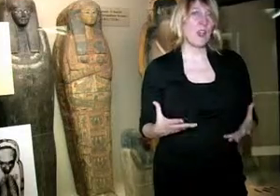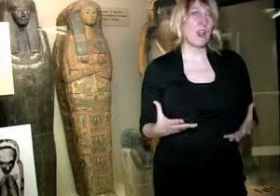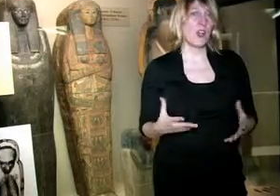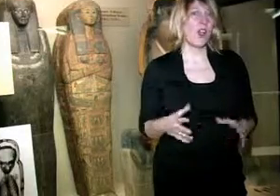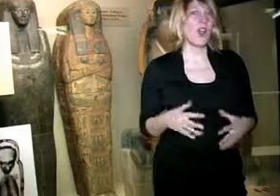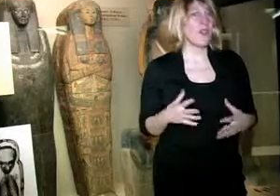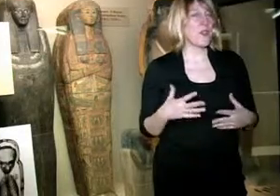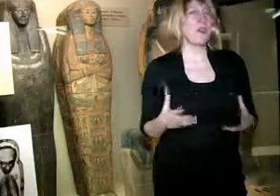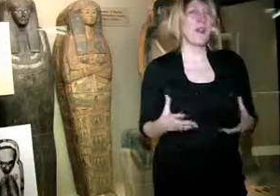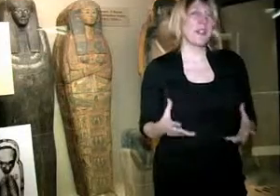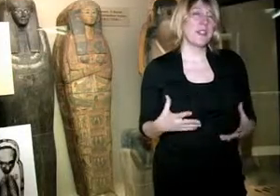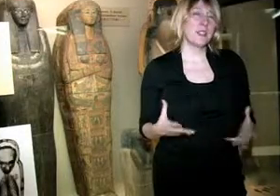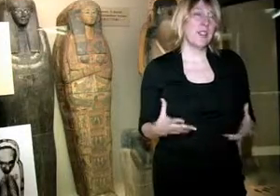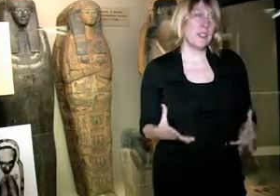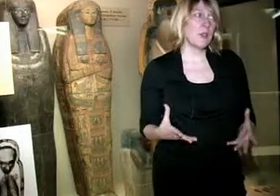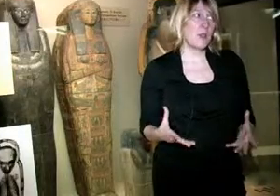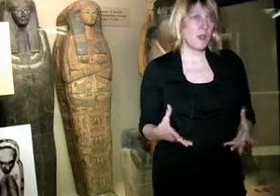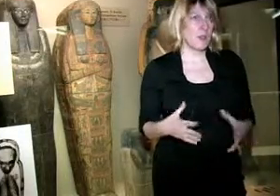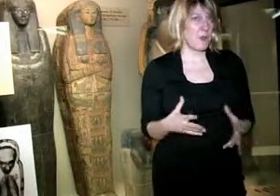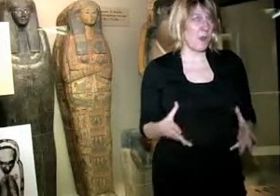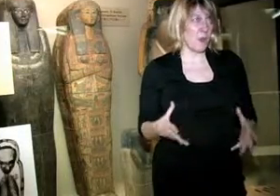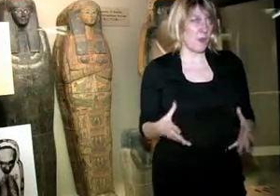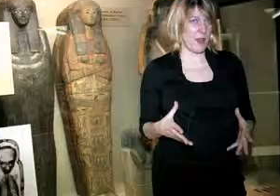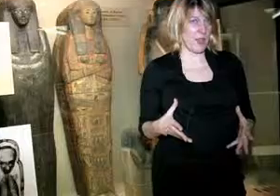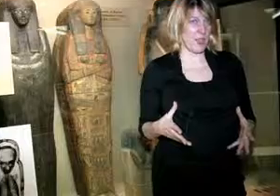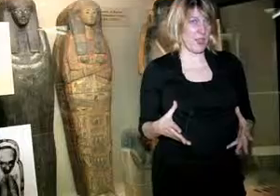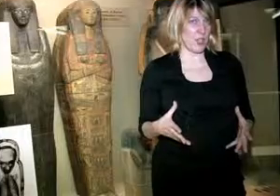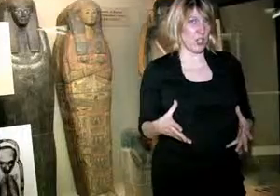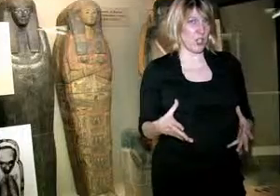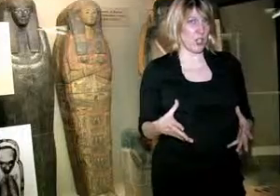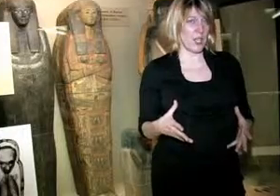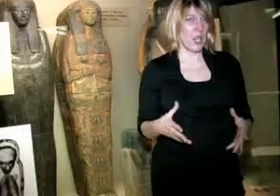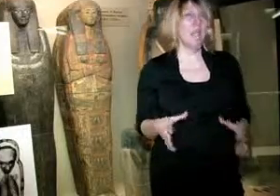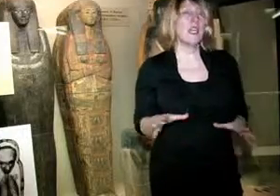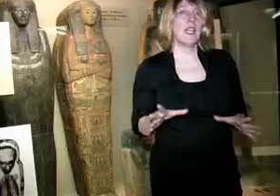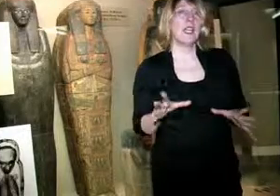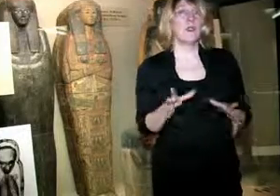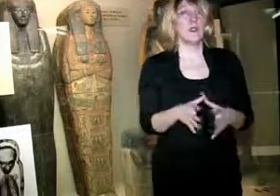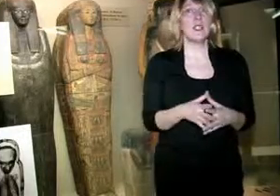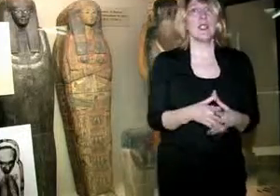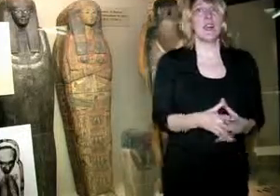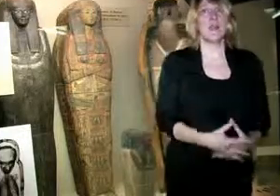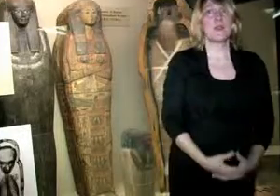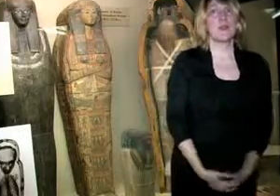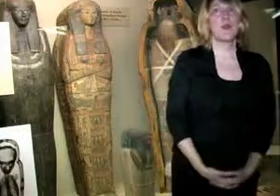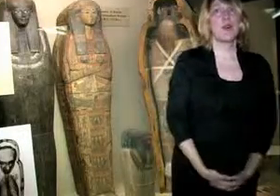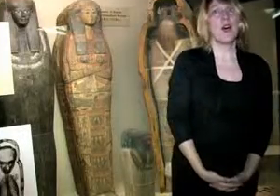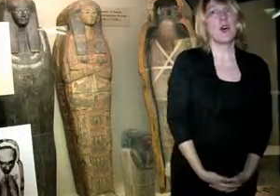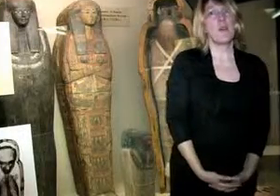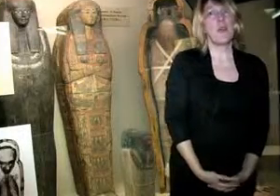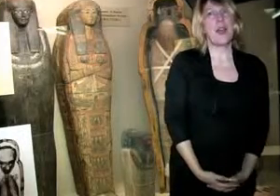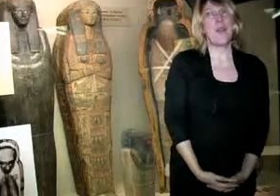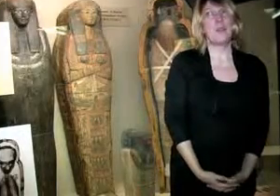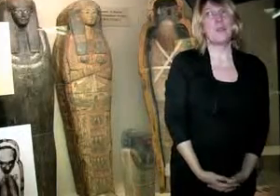sure that the body didn't decompose beyond all recognition. In early times, around